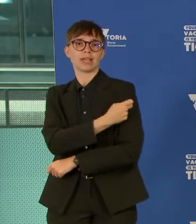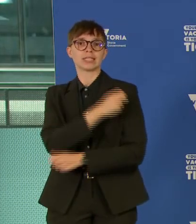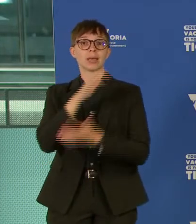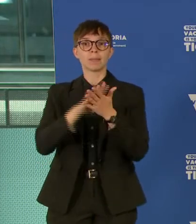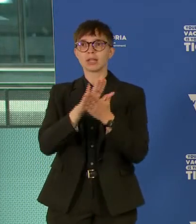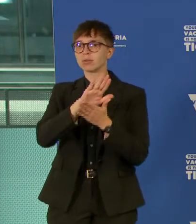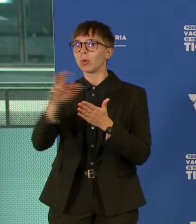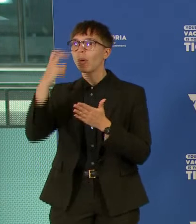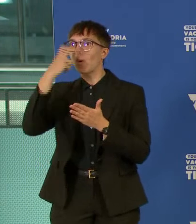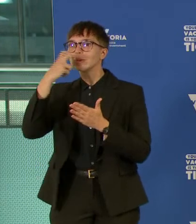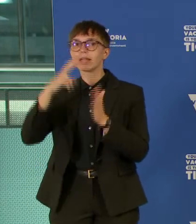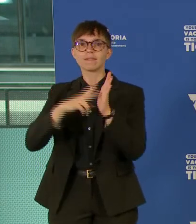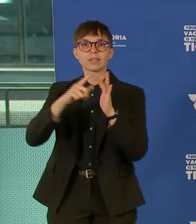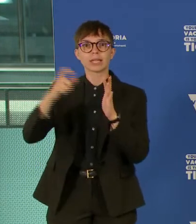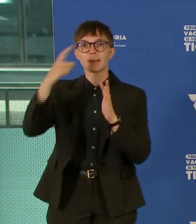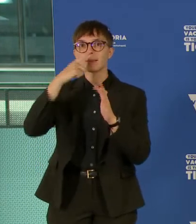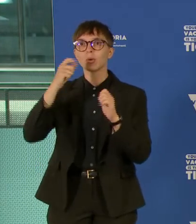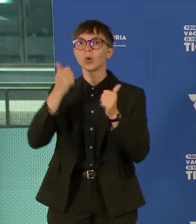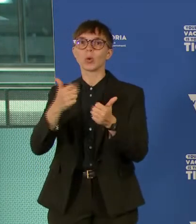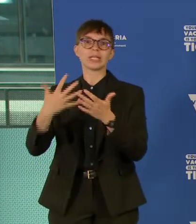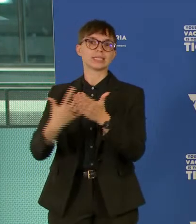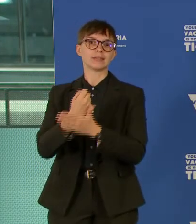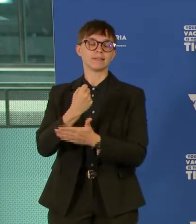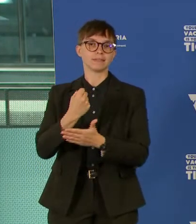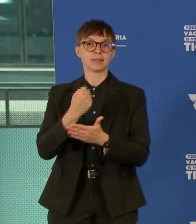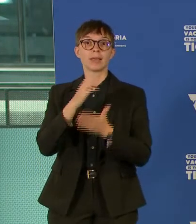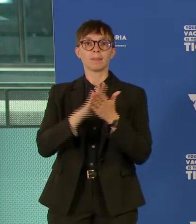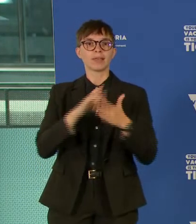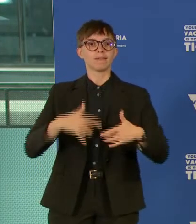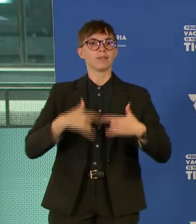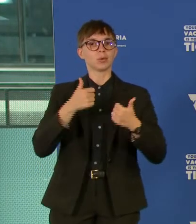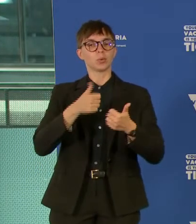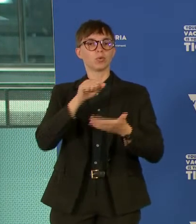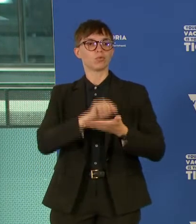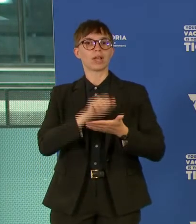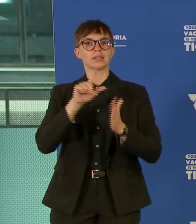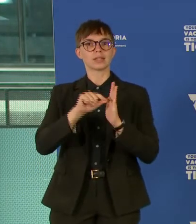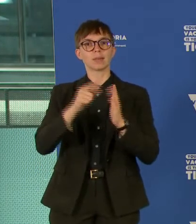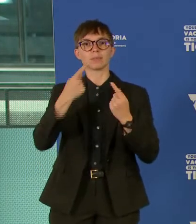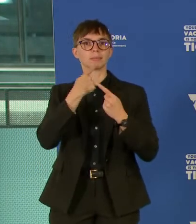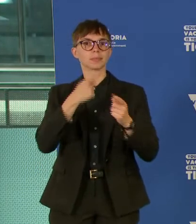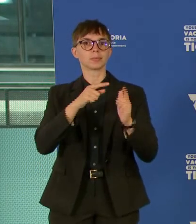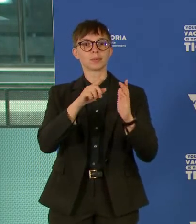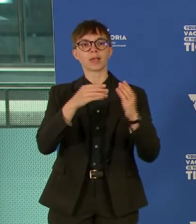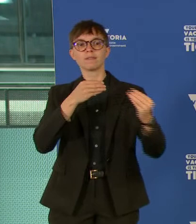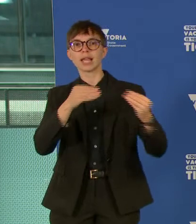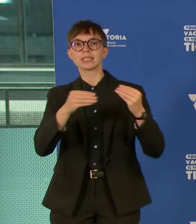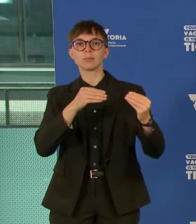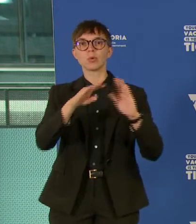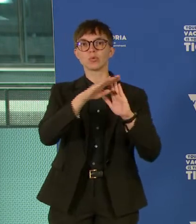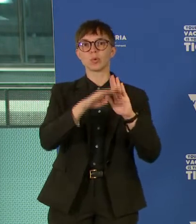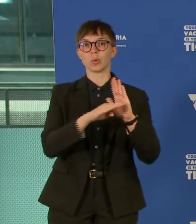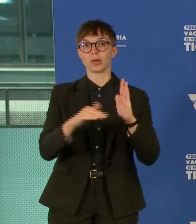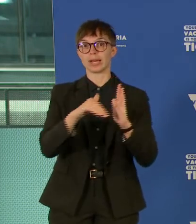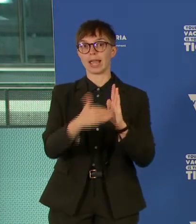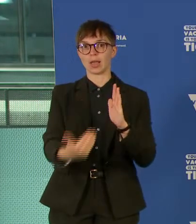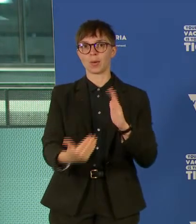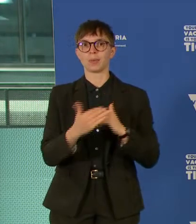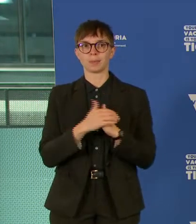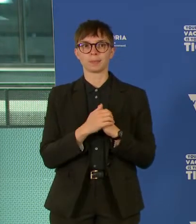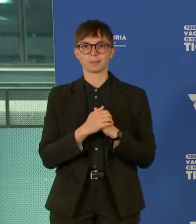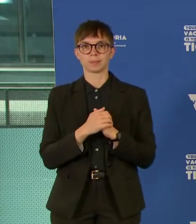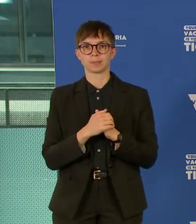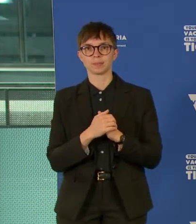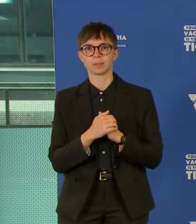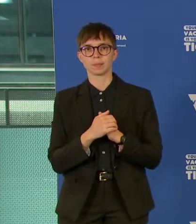further easing of restrictions. It is significant, but it's a sensible one. It will allow us to get back